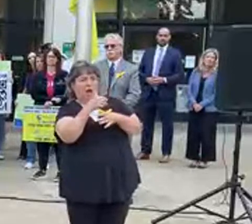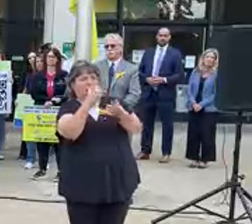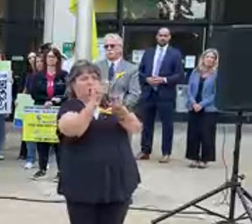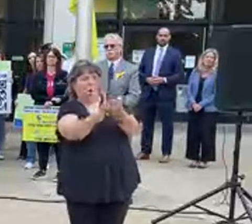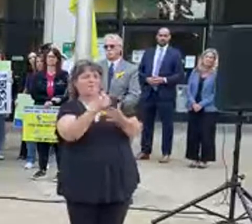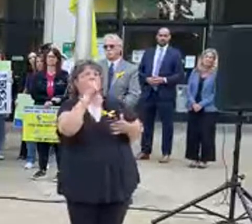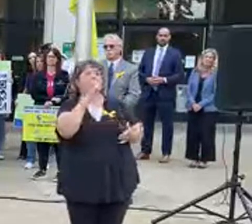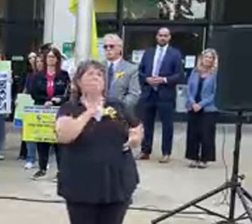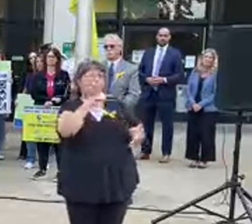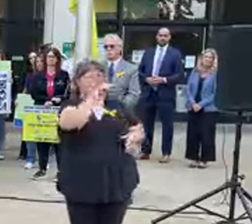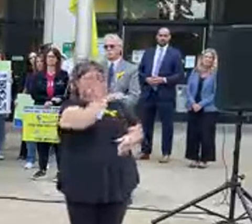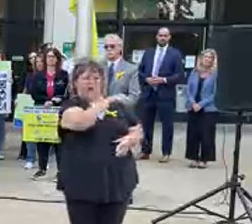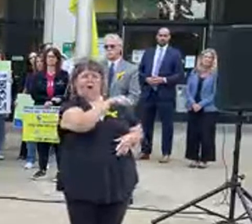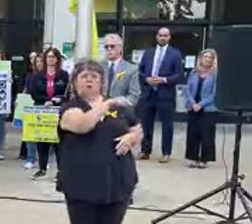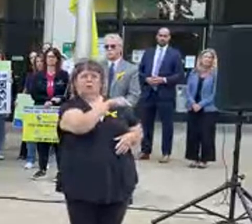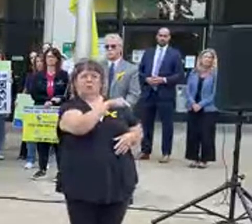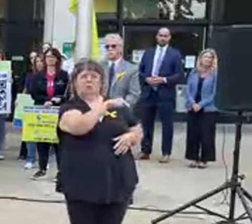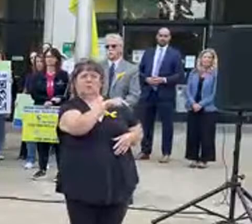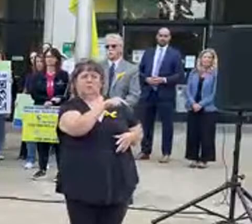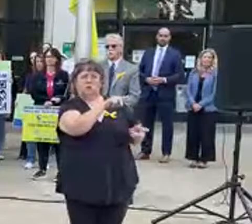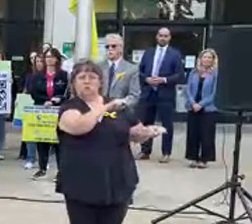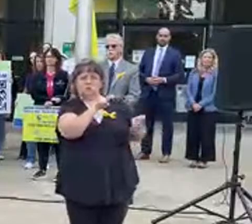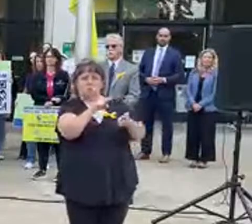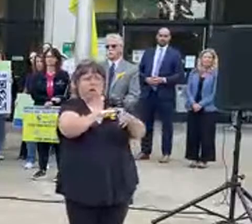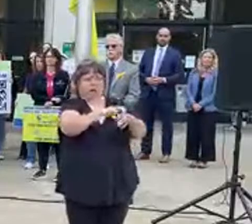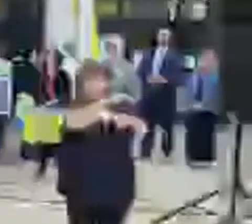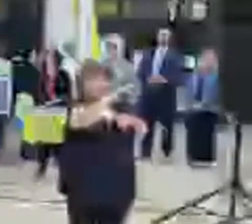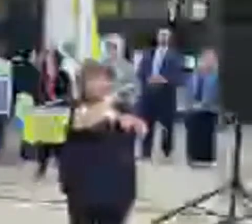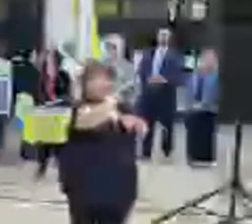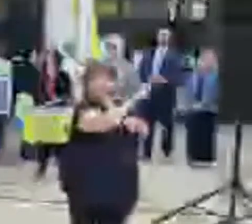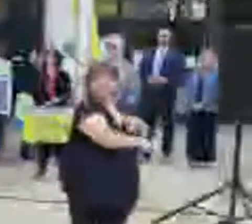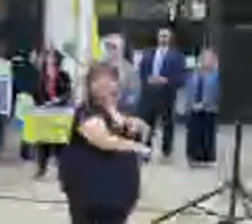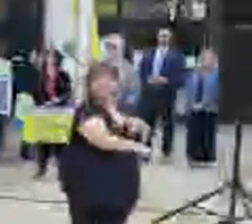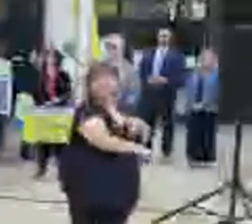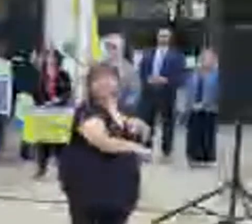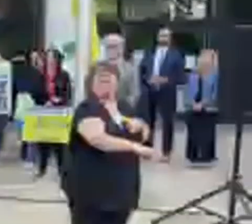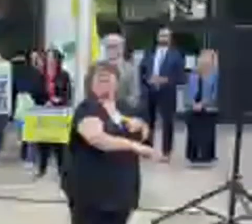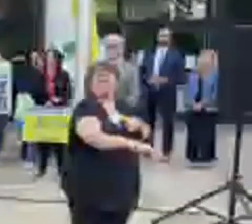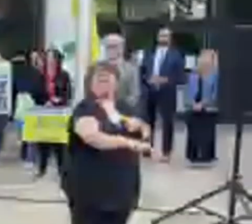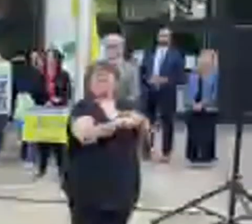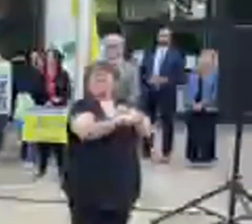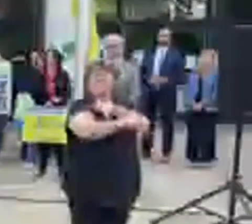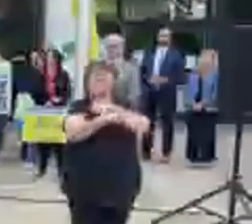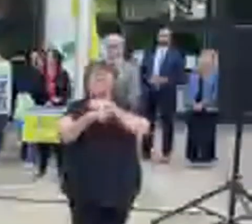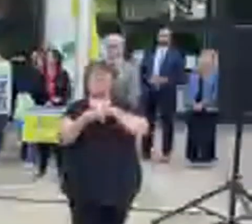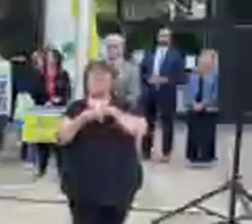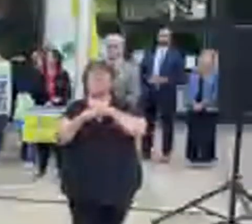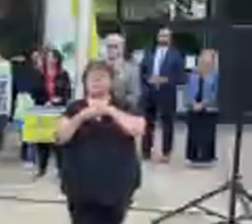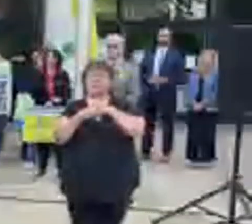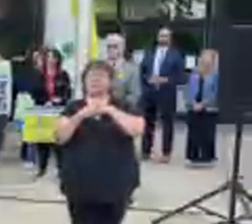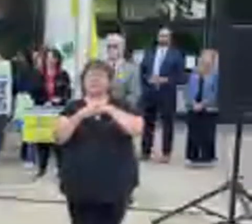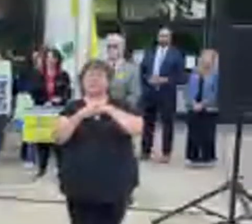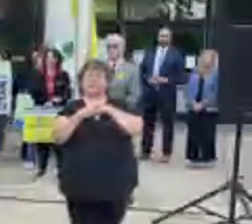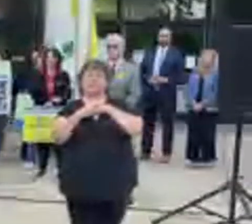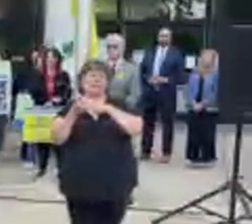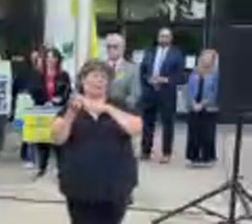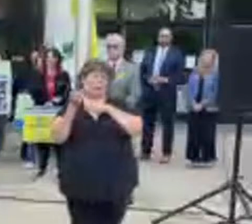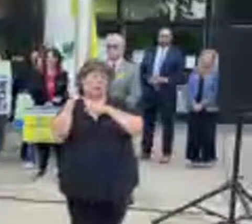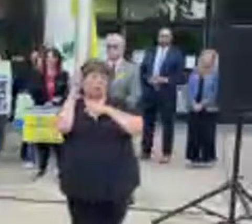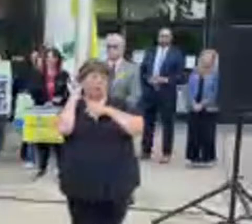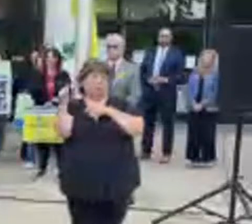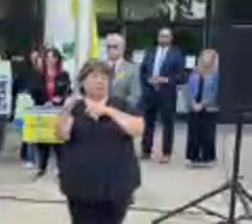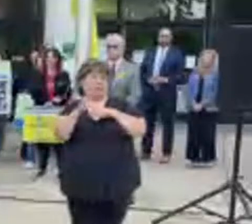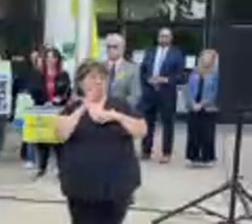got there was a woman there who was ready to take the step and jump off the bridge. And apparently